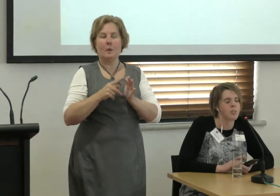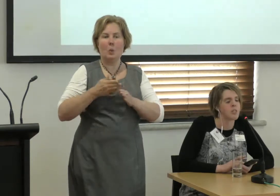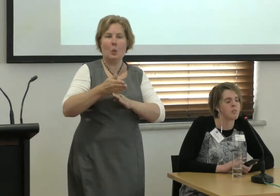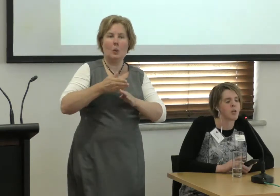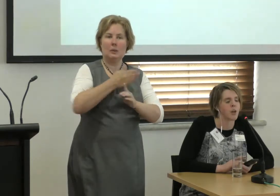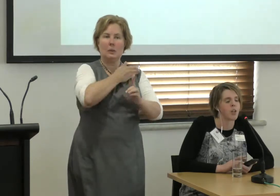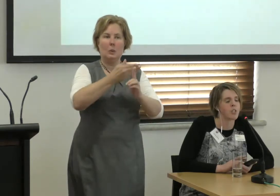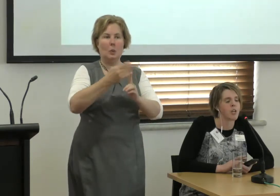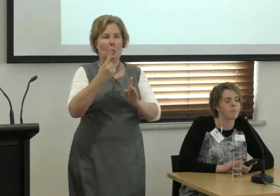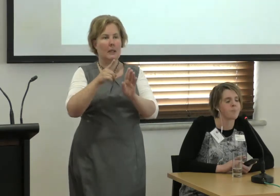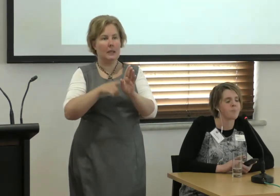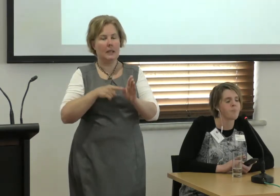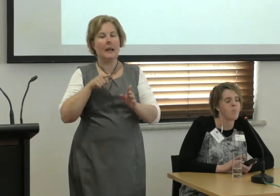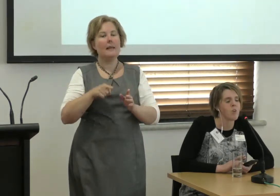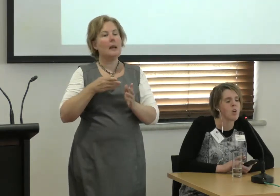to assistive technology.